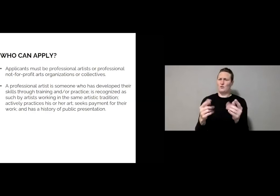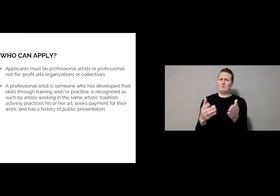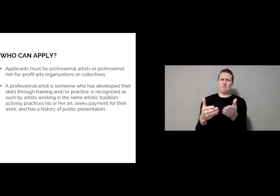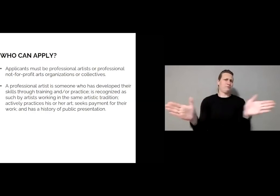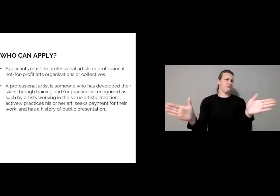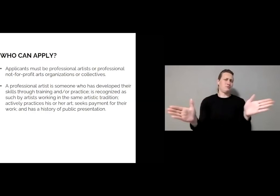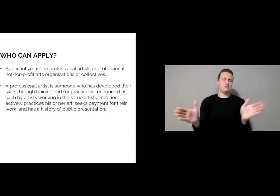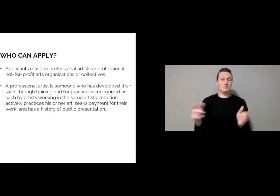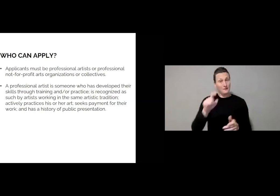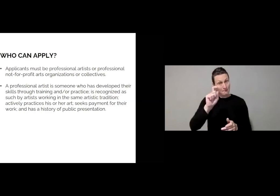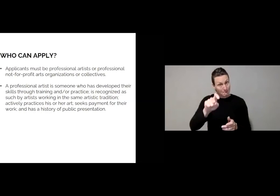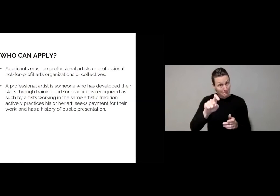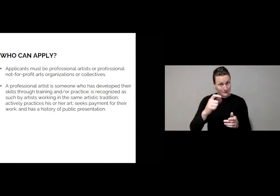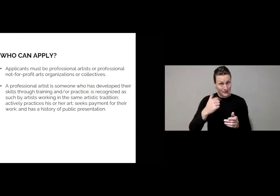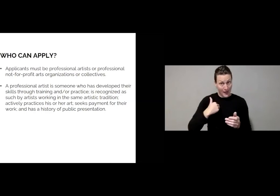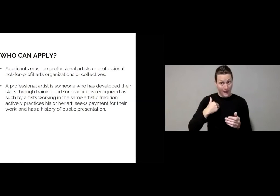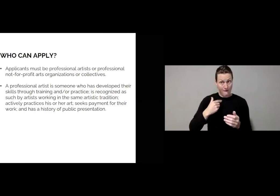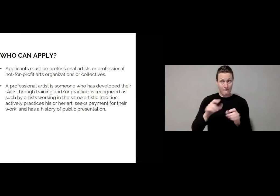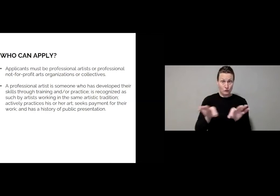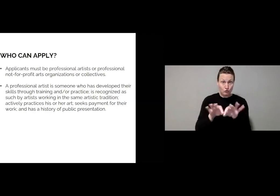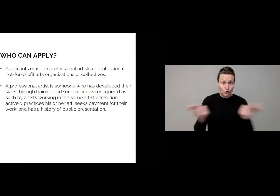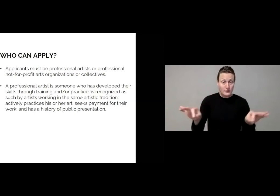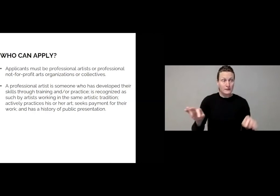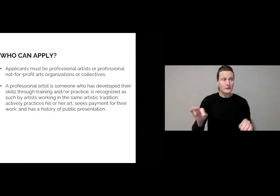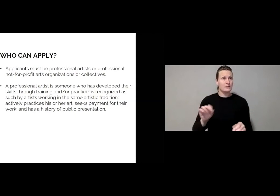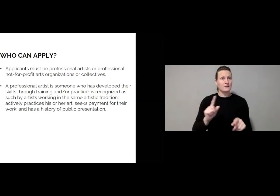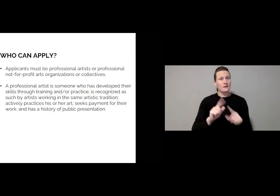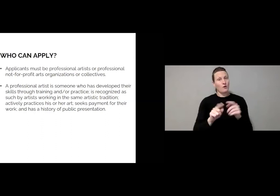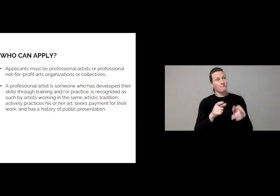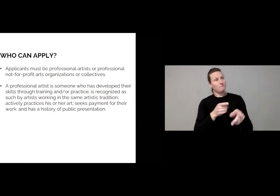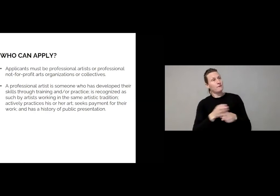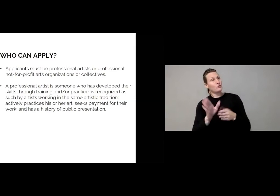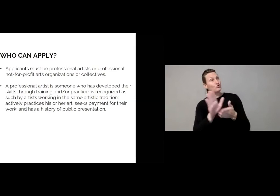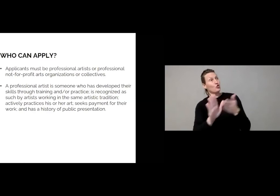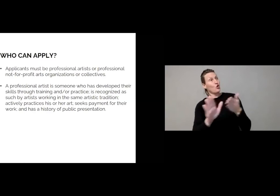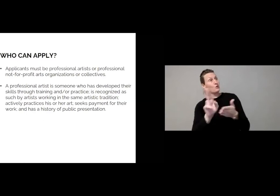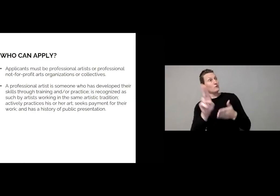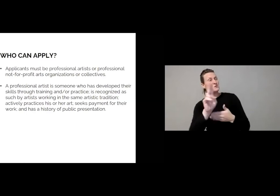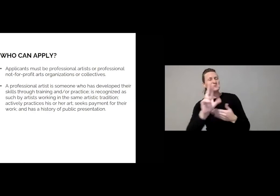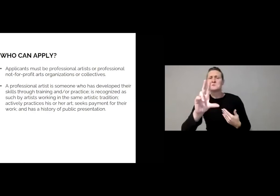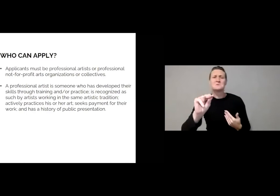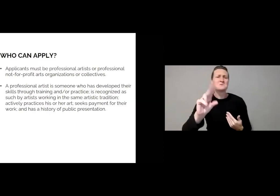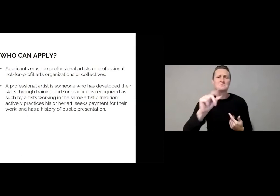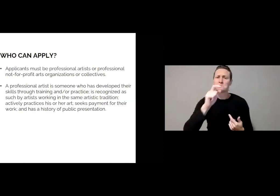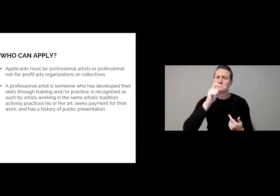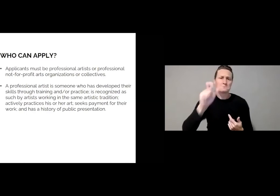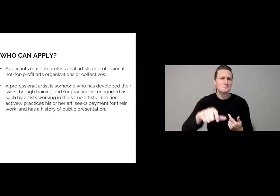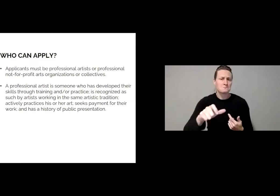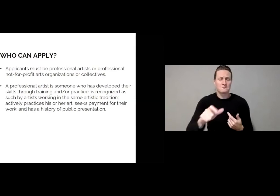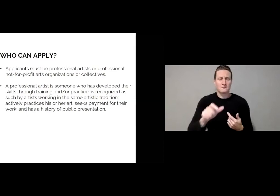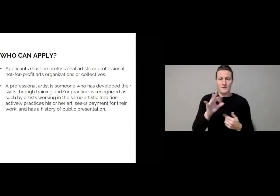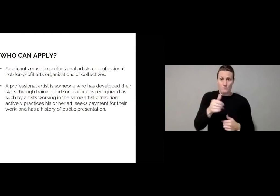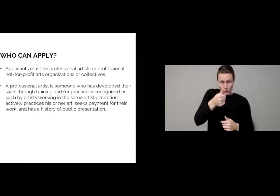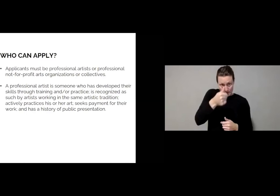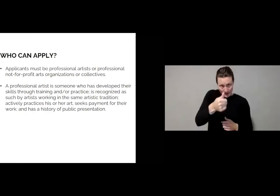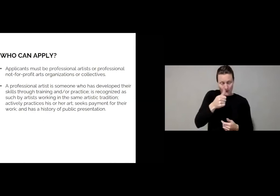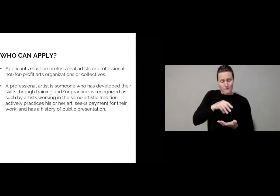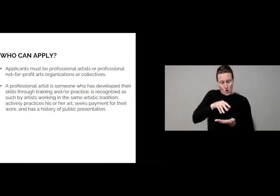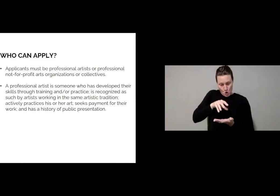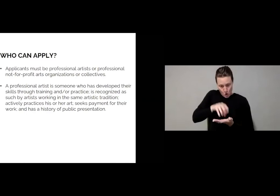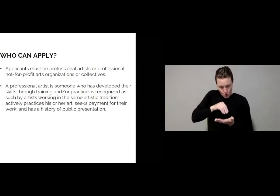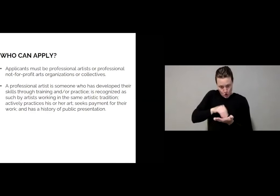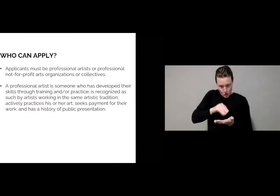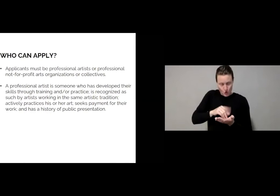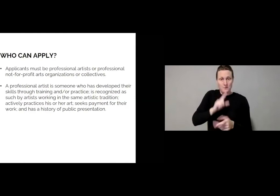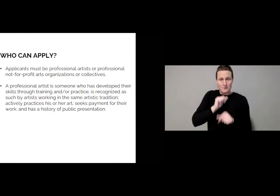a professional artist. That just would be somebody who has learned how to make art and who does make art. So it's a pretty